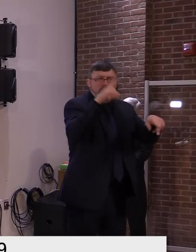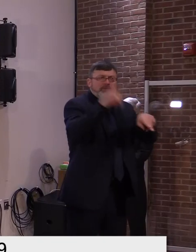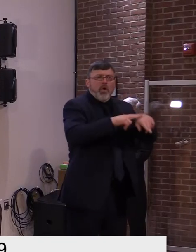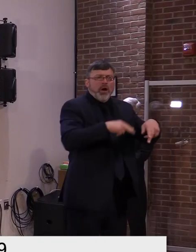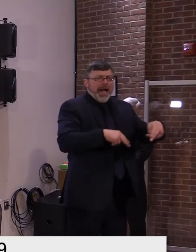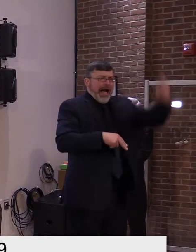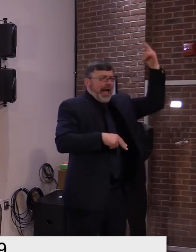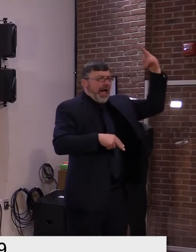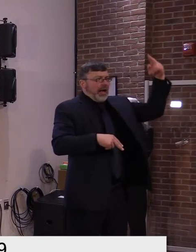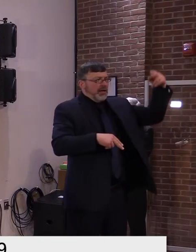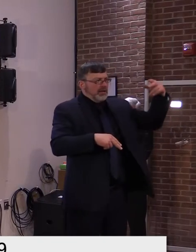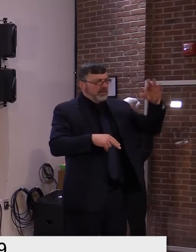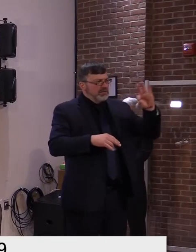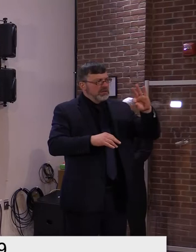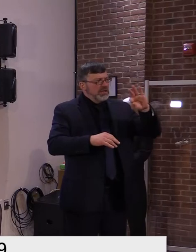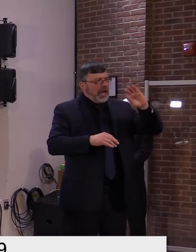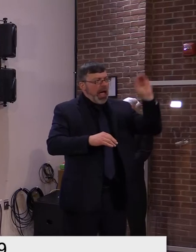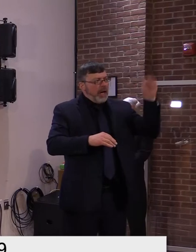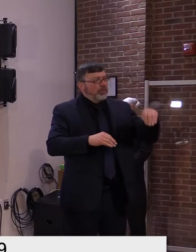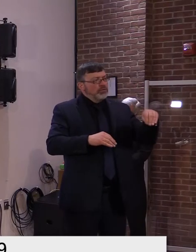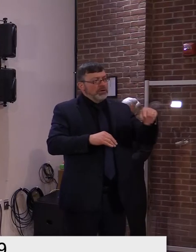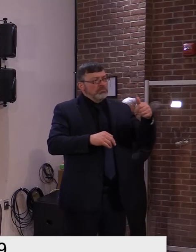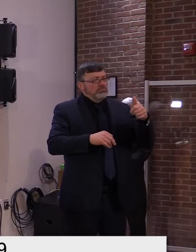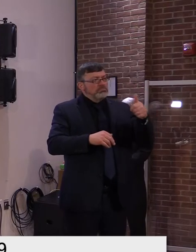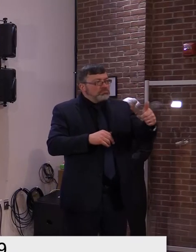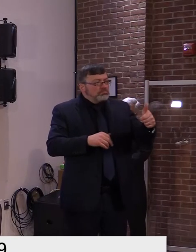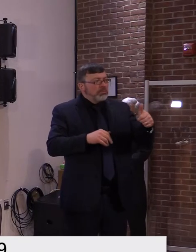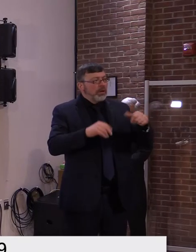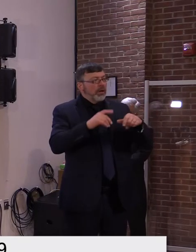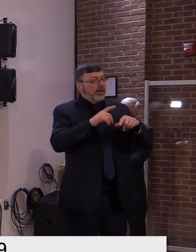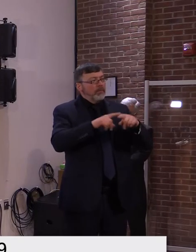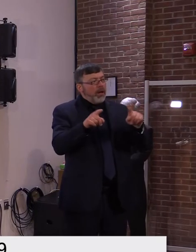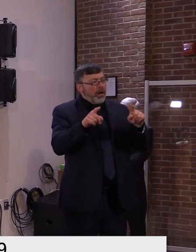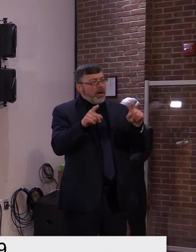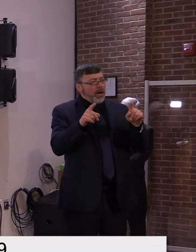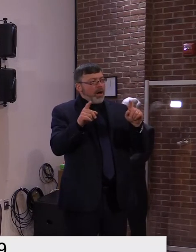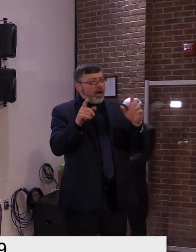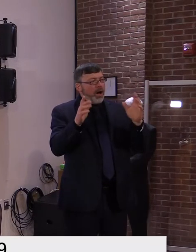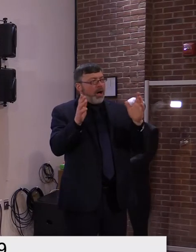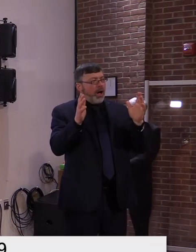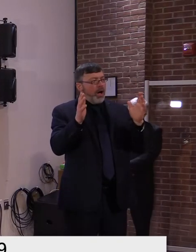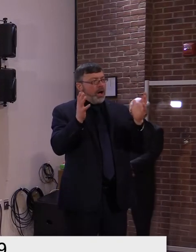90% is actually not an unusual number. I can't give you a